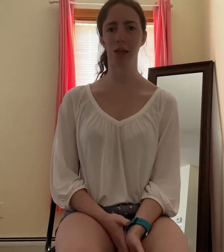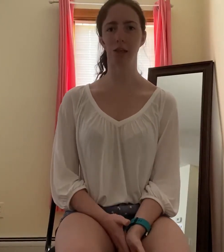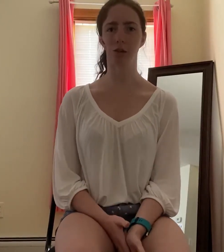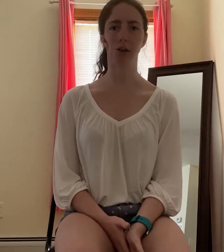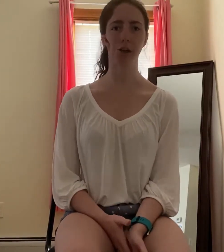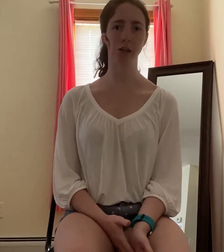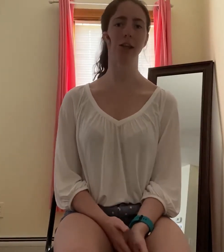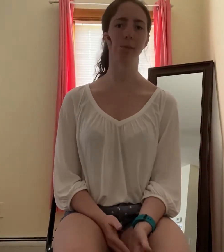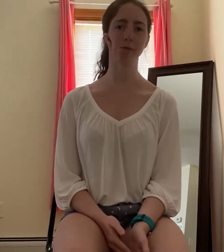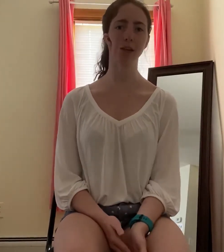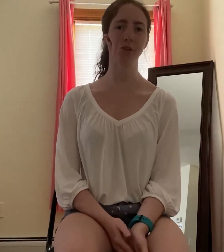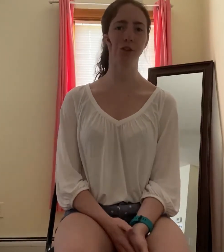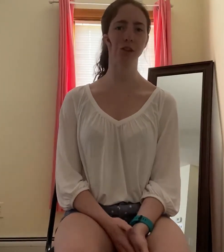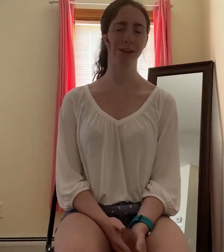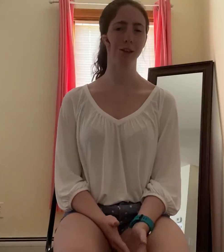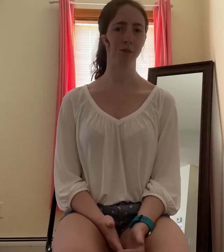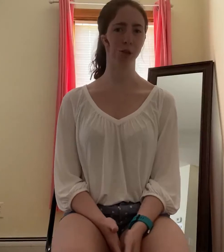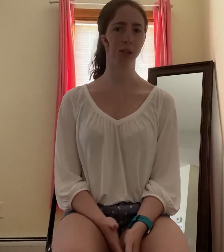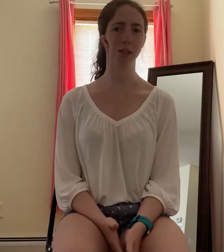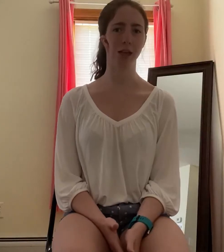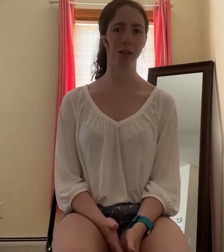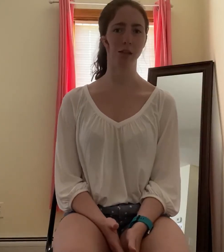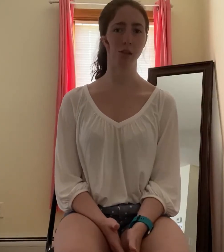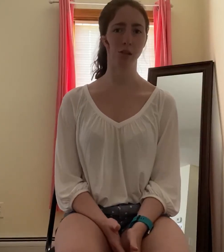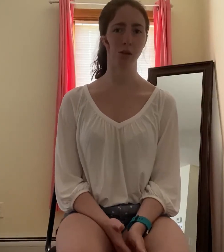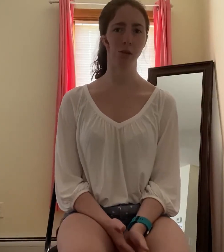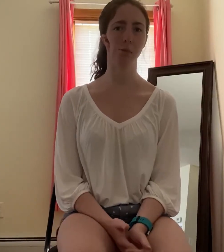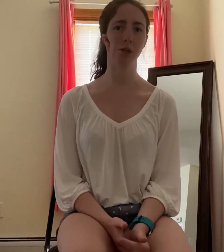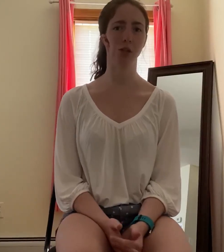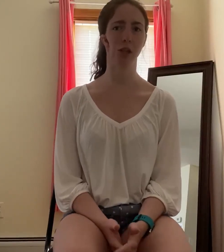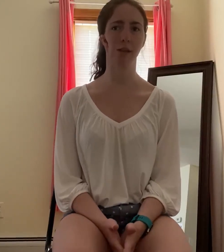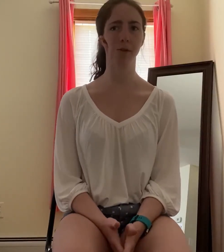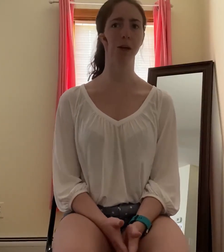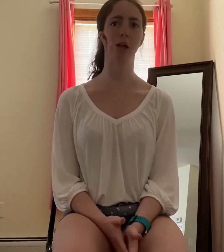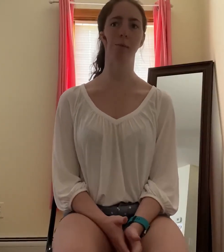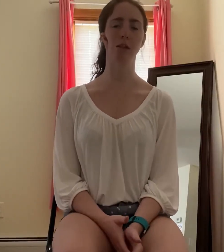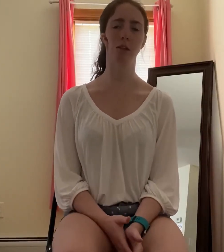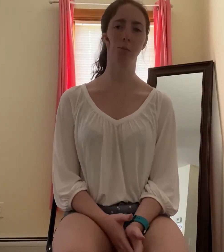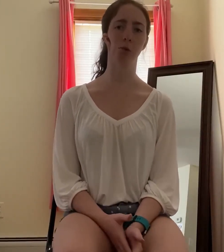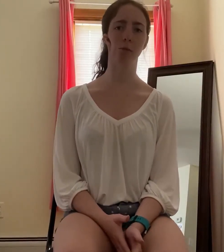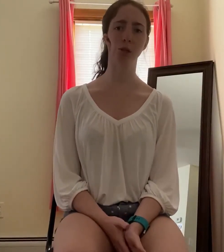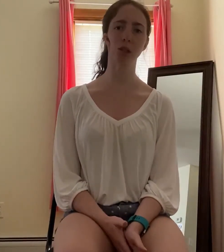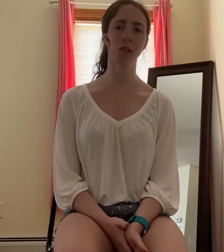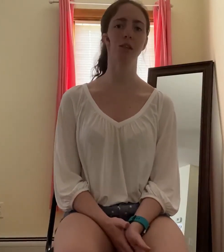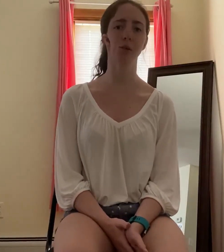PTAs, or other healthcare professionals. They're really good signs to know, especially if you end up in some sort of emergency